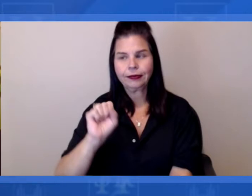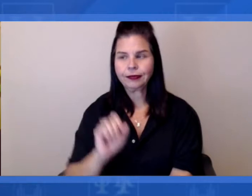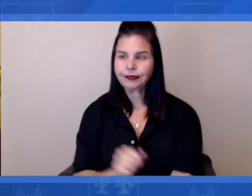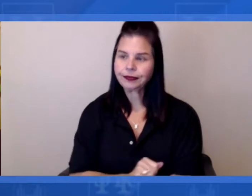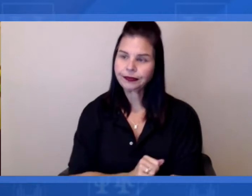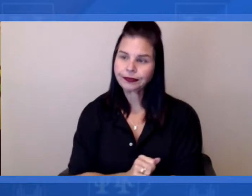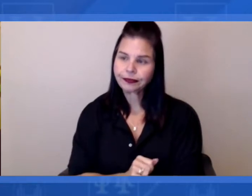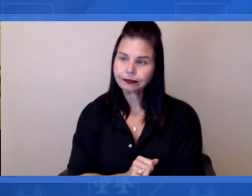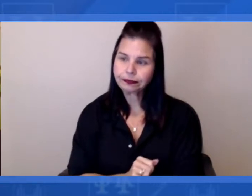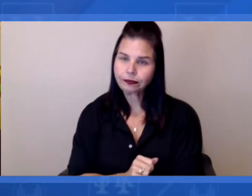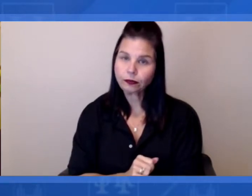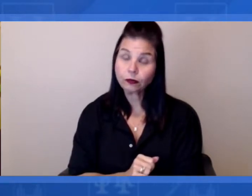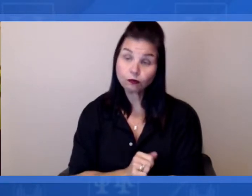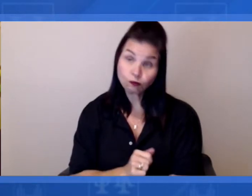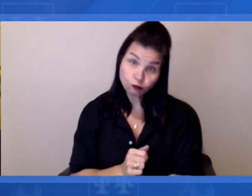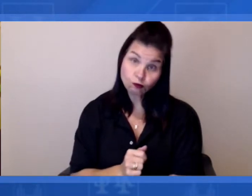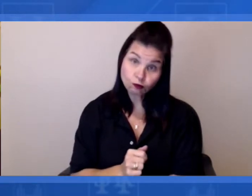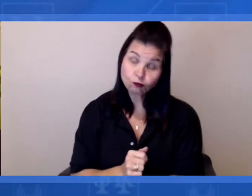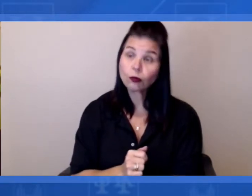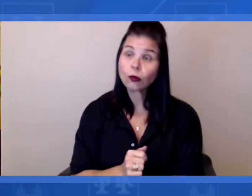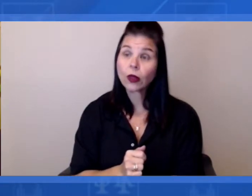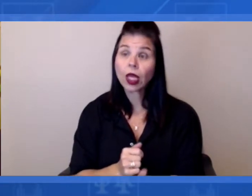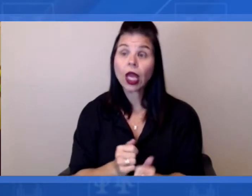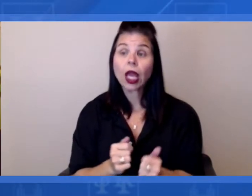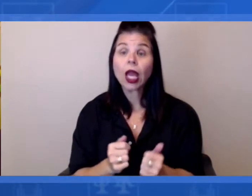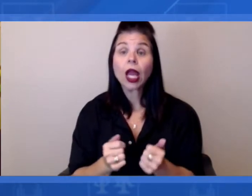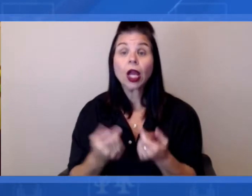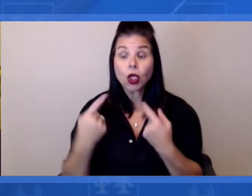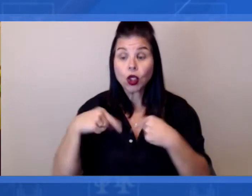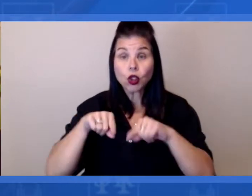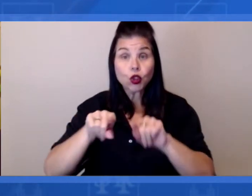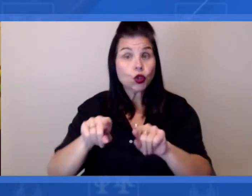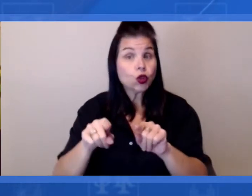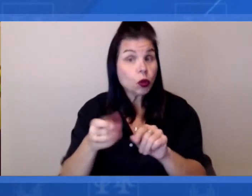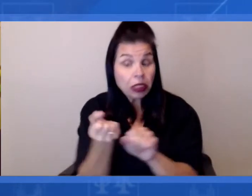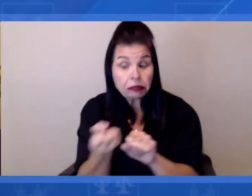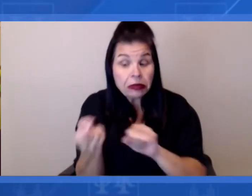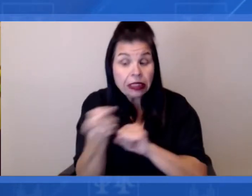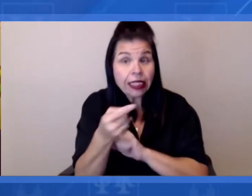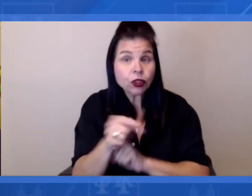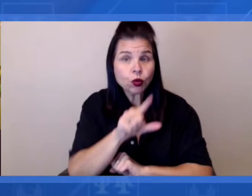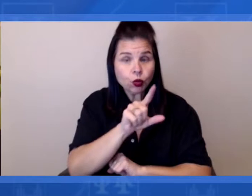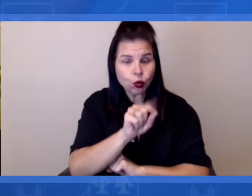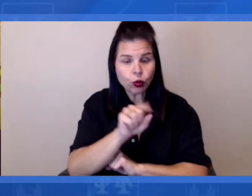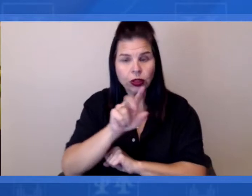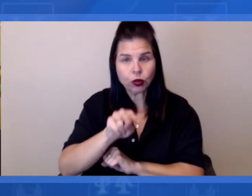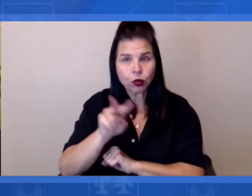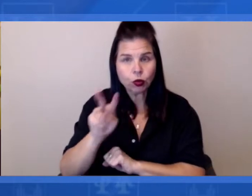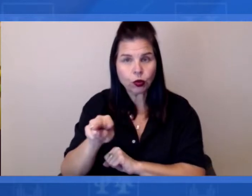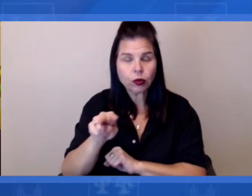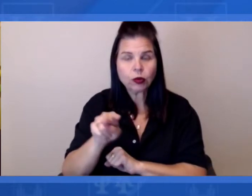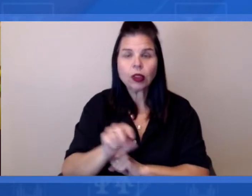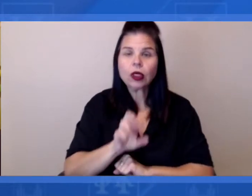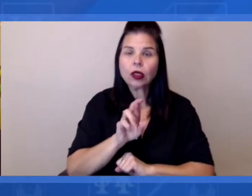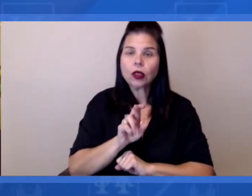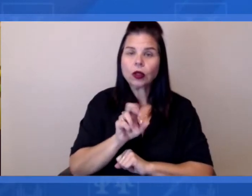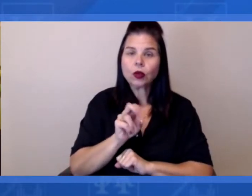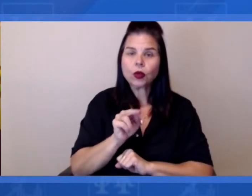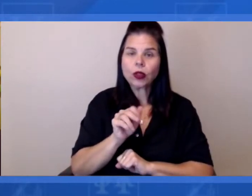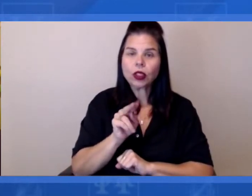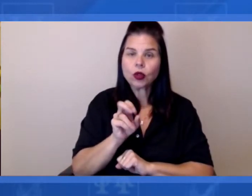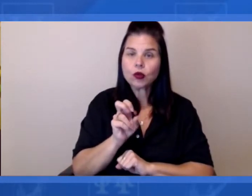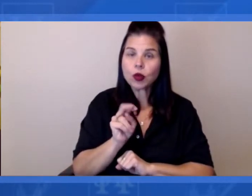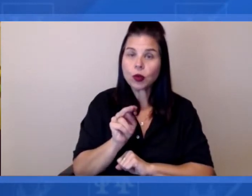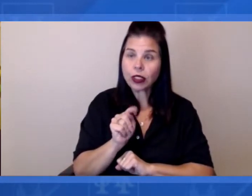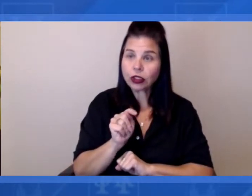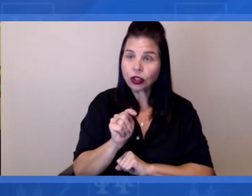Some things we will be working on during the year 2022 are remuneration for the accessible